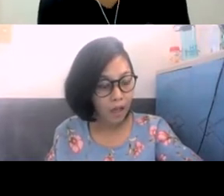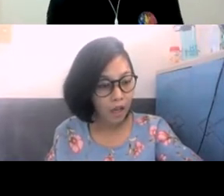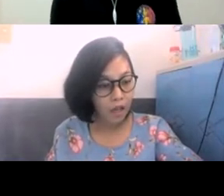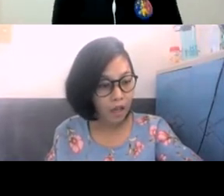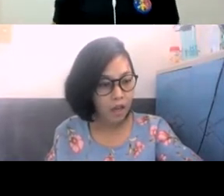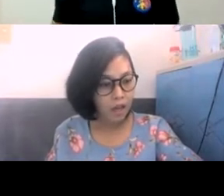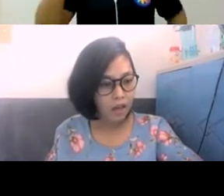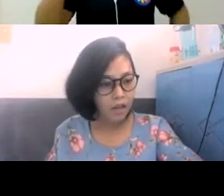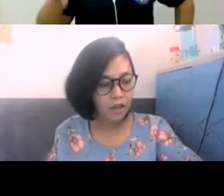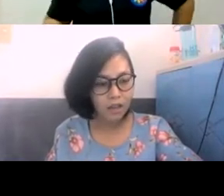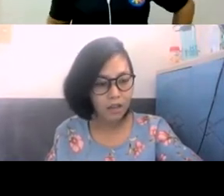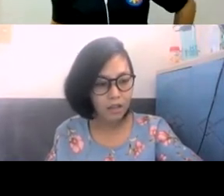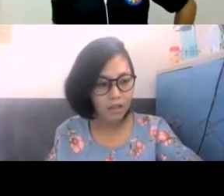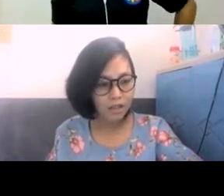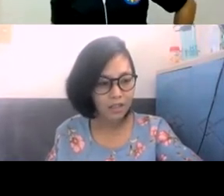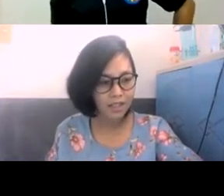Okay.